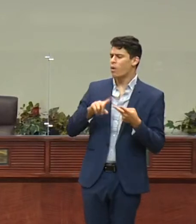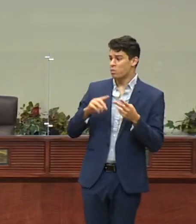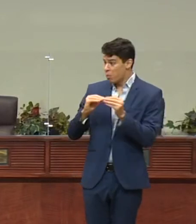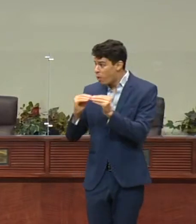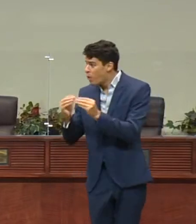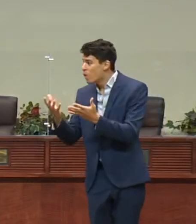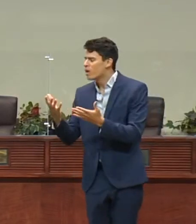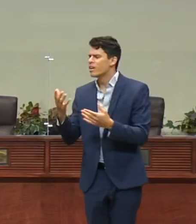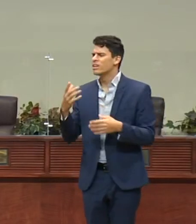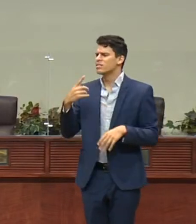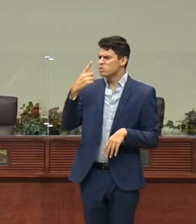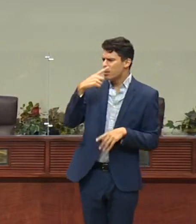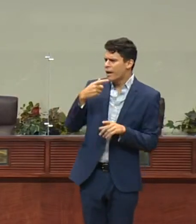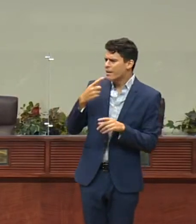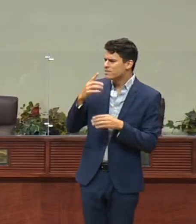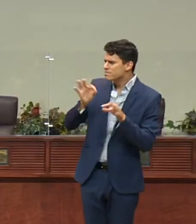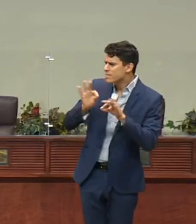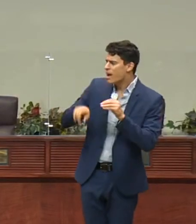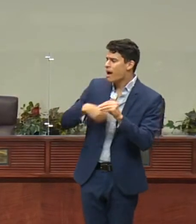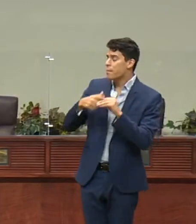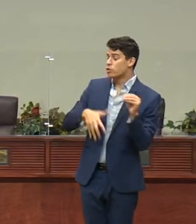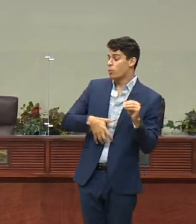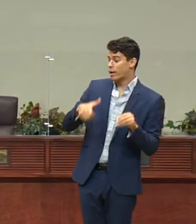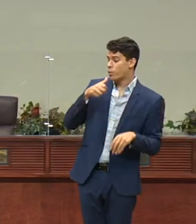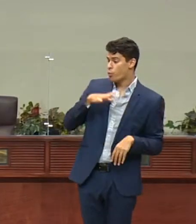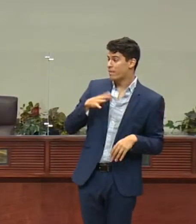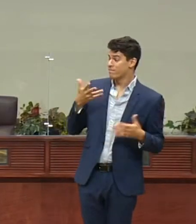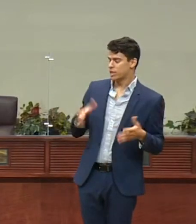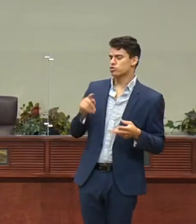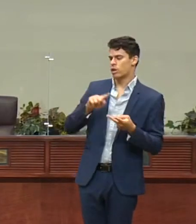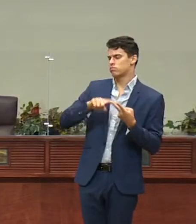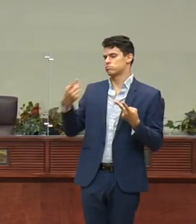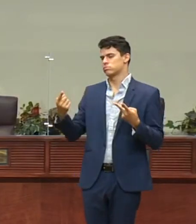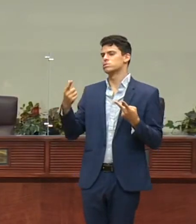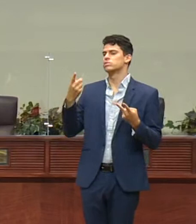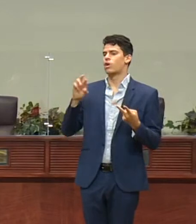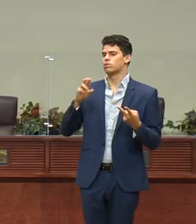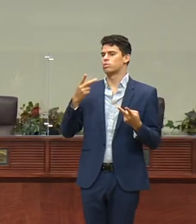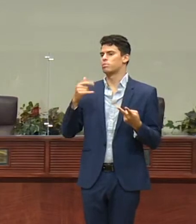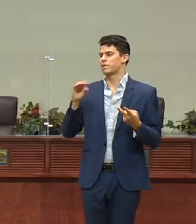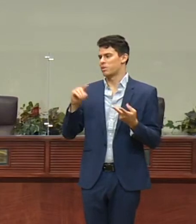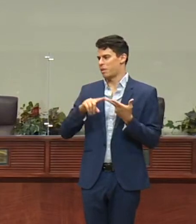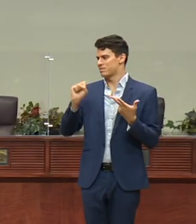the cases that you're seeing there? And then I do have a question for Dr. Pino and Scott. Yes.